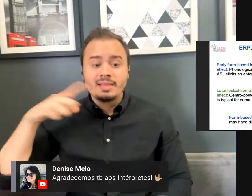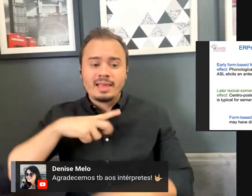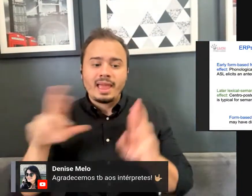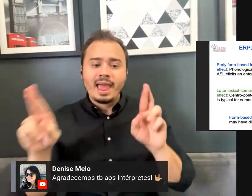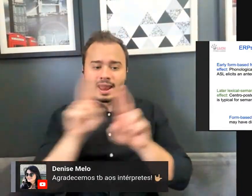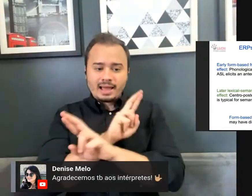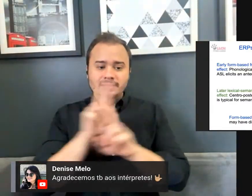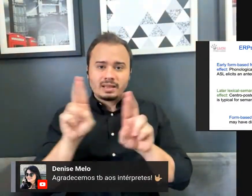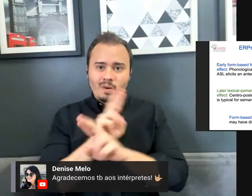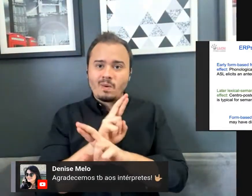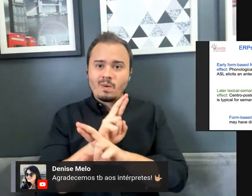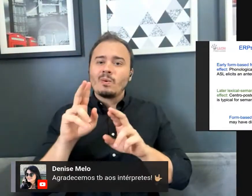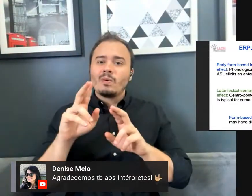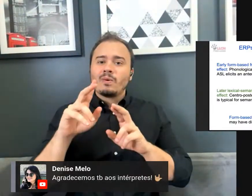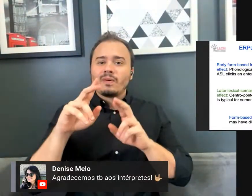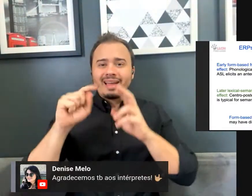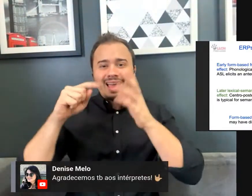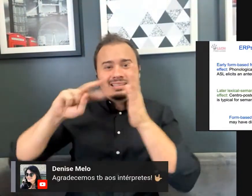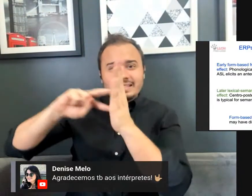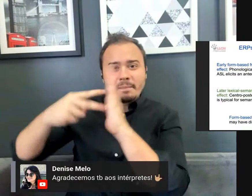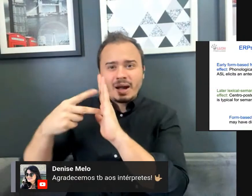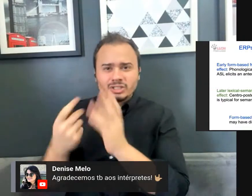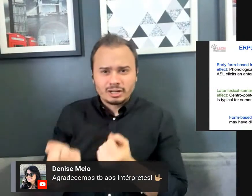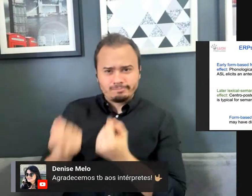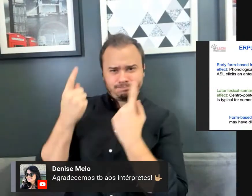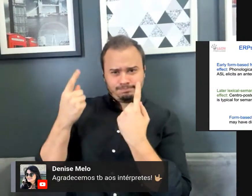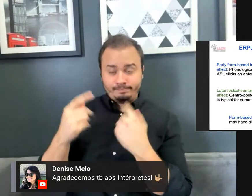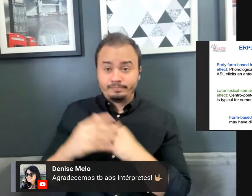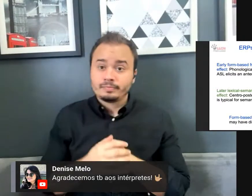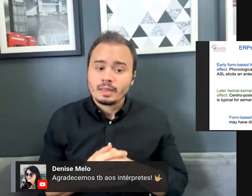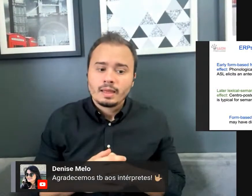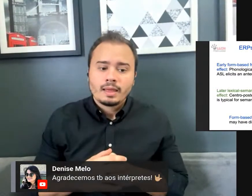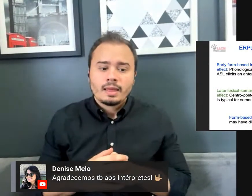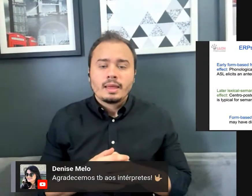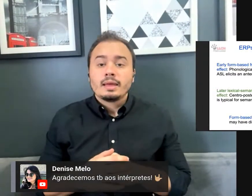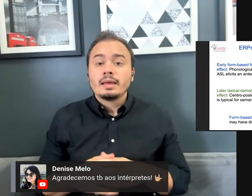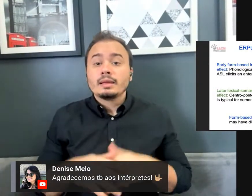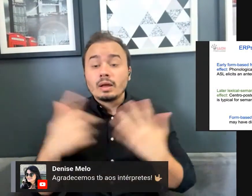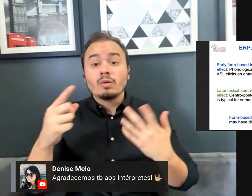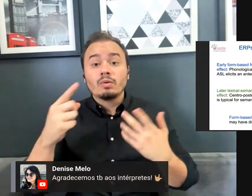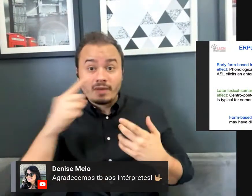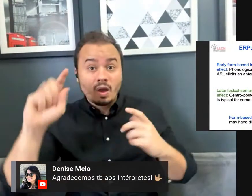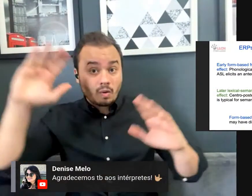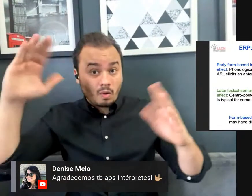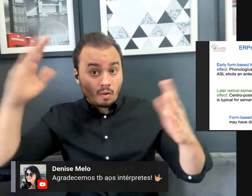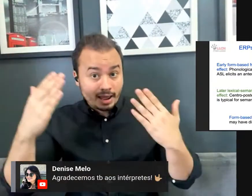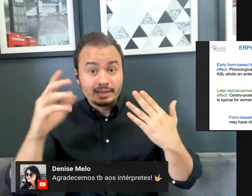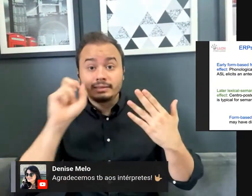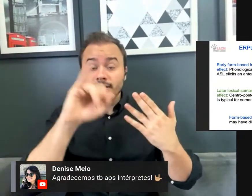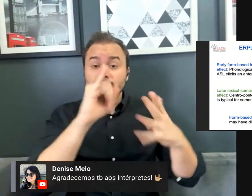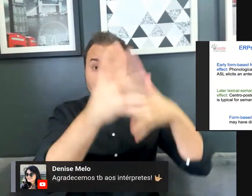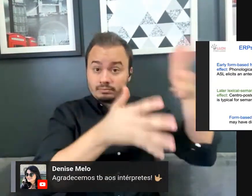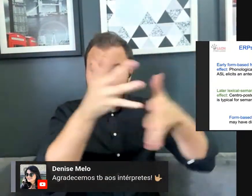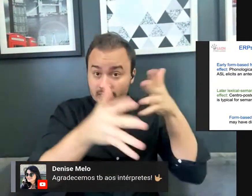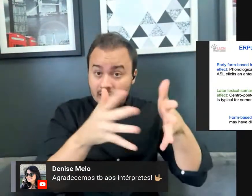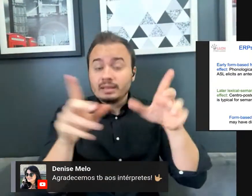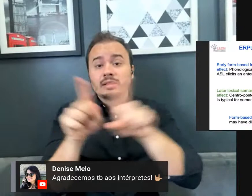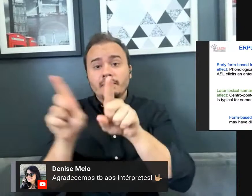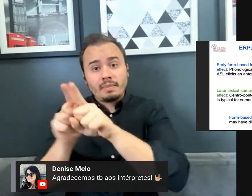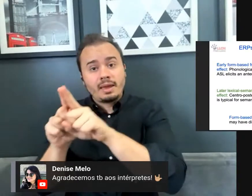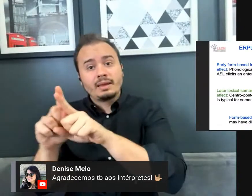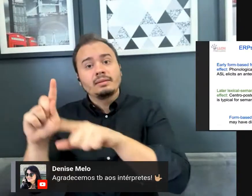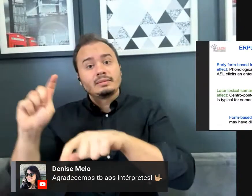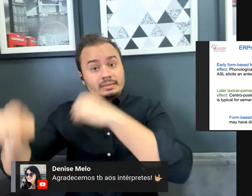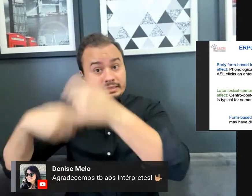because the articulators and the phonology is so different compared to spoken language. It's possible that the neural generators for the phonological and the